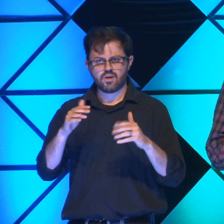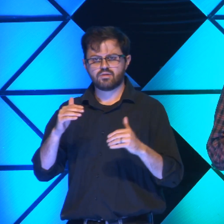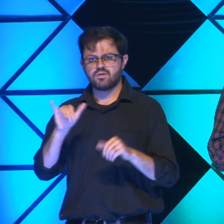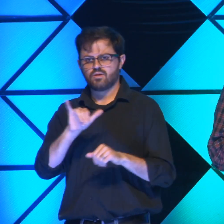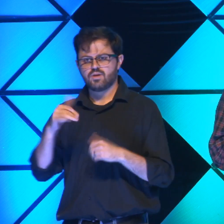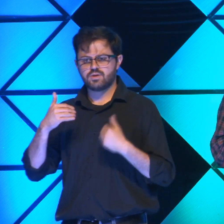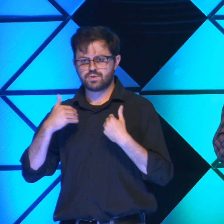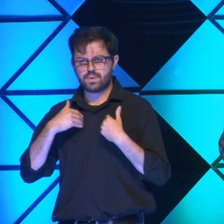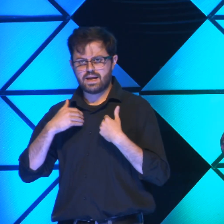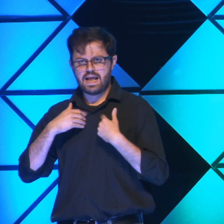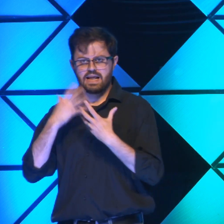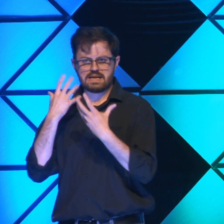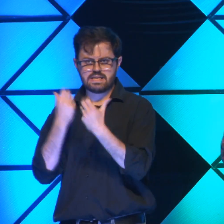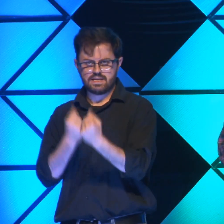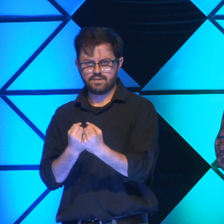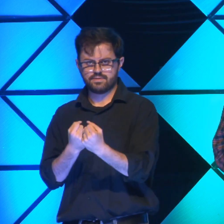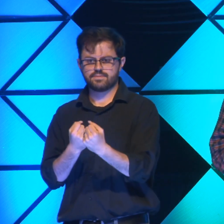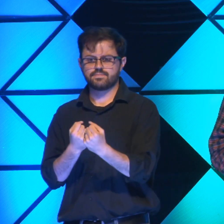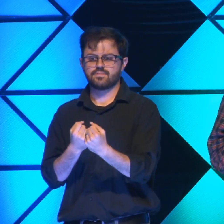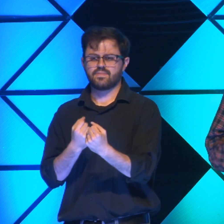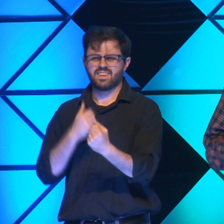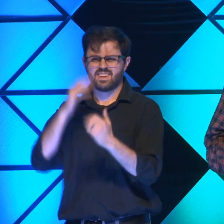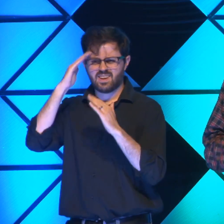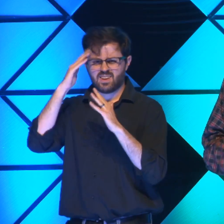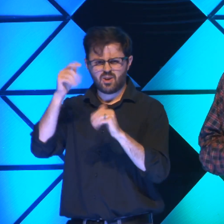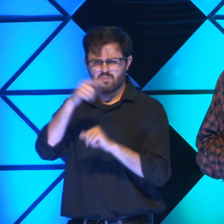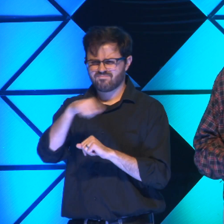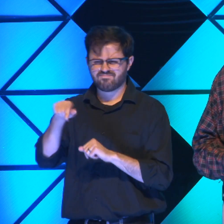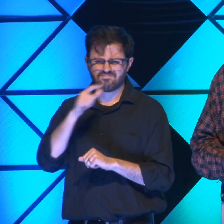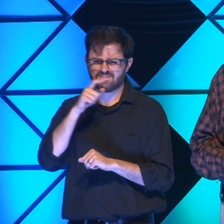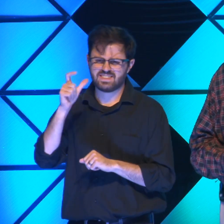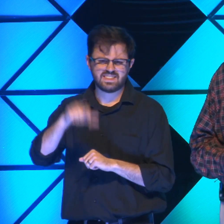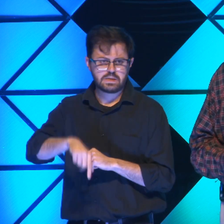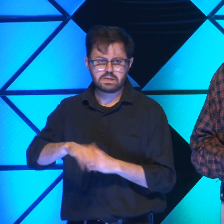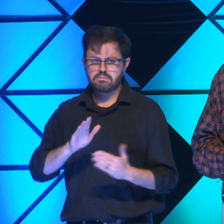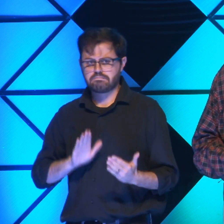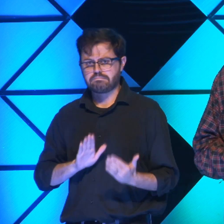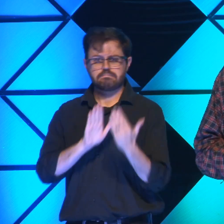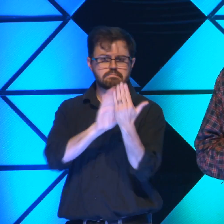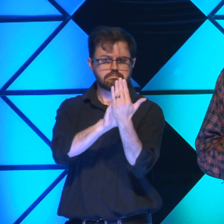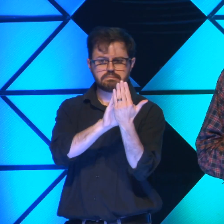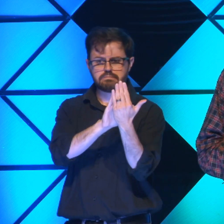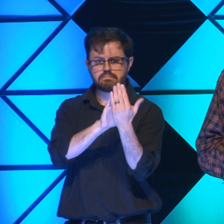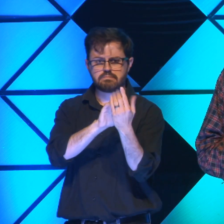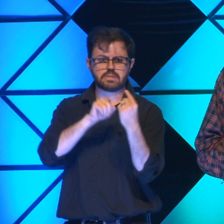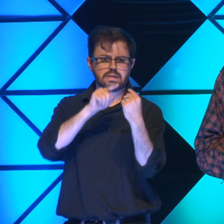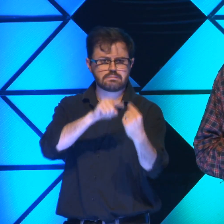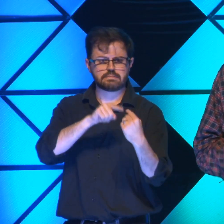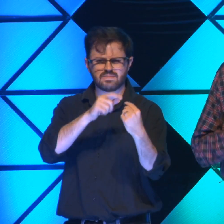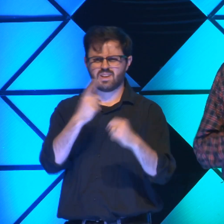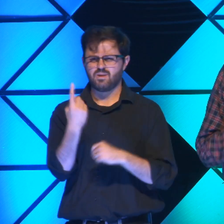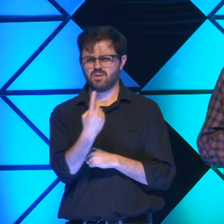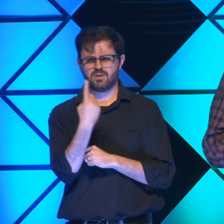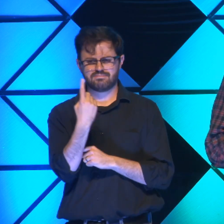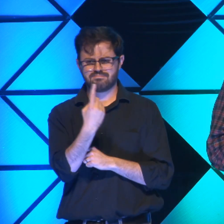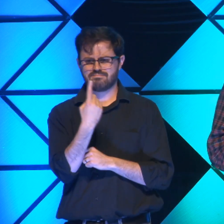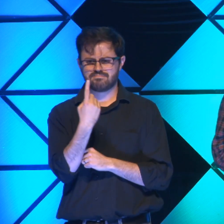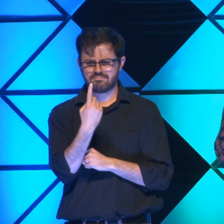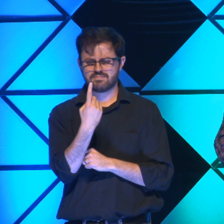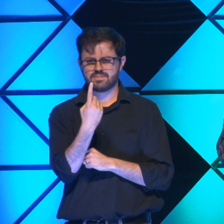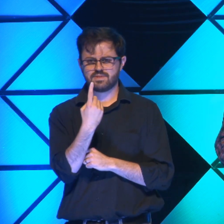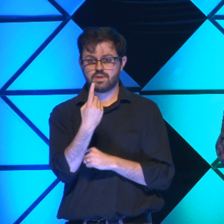I hope that you've not had to face the hurts of this world on your own. We have